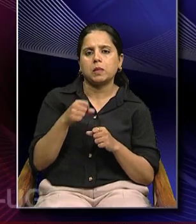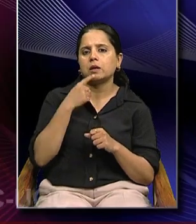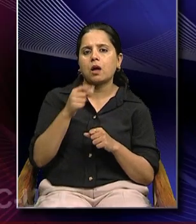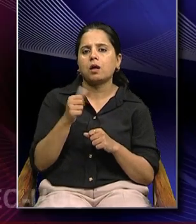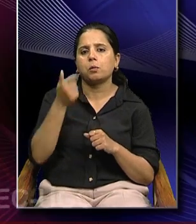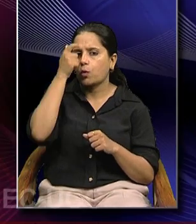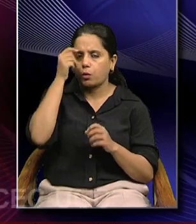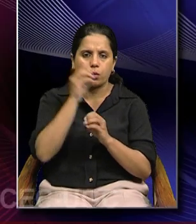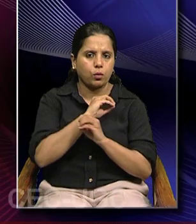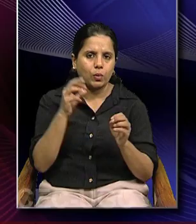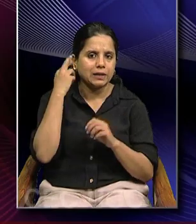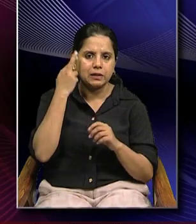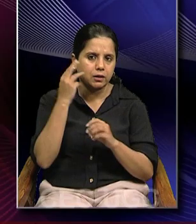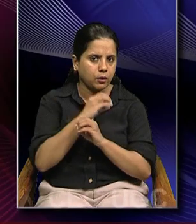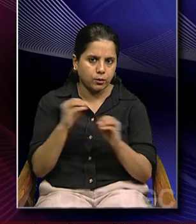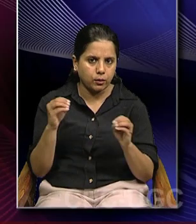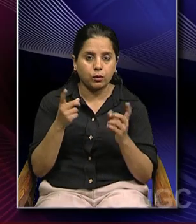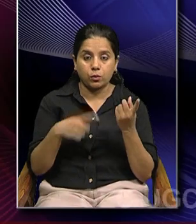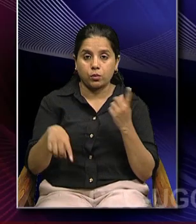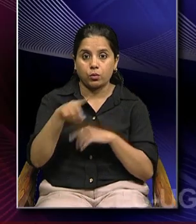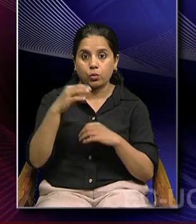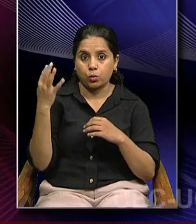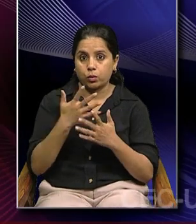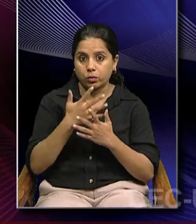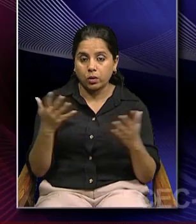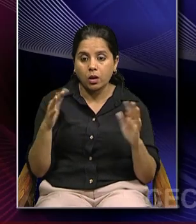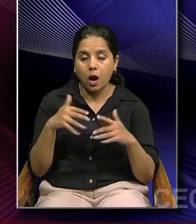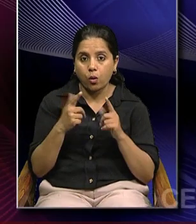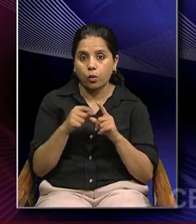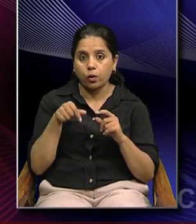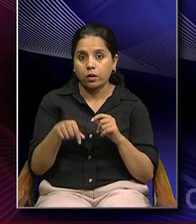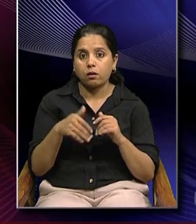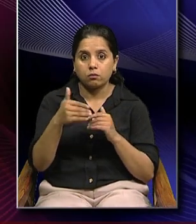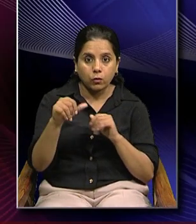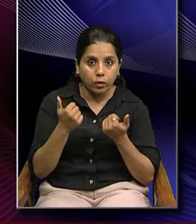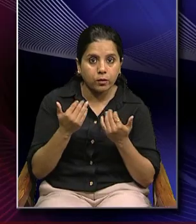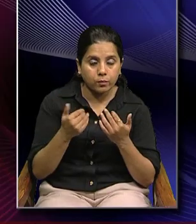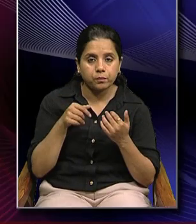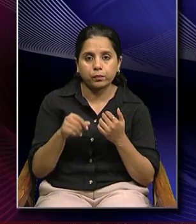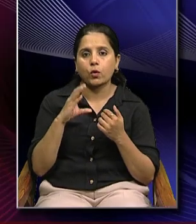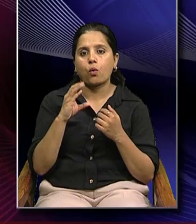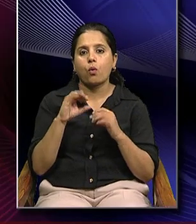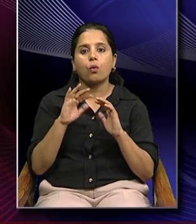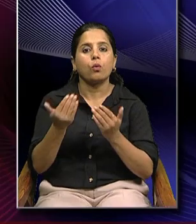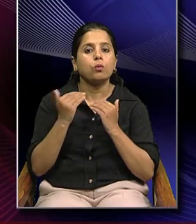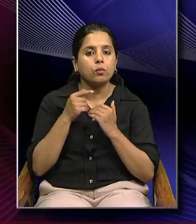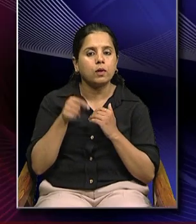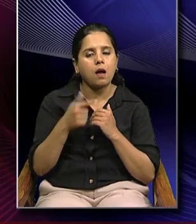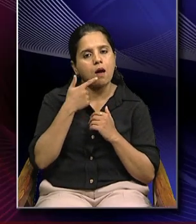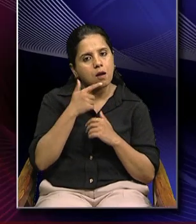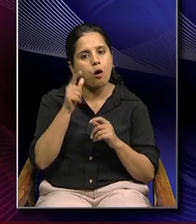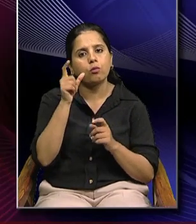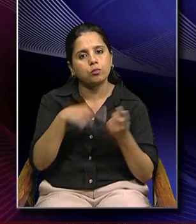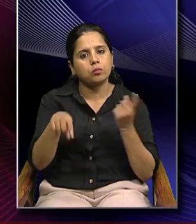a problem, there is no reason that your new product is going to be a failure one. So co-creation actually allows customers